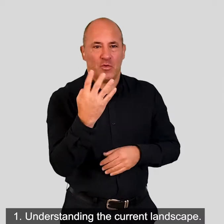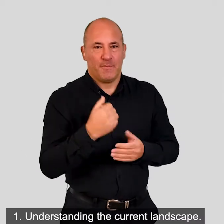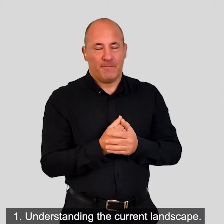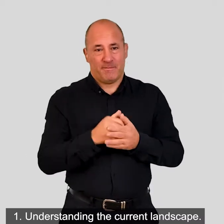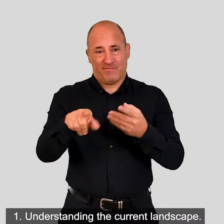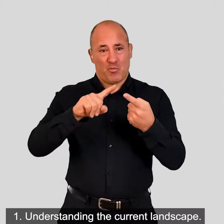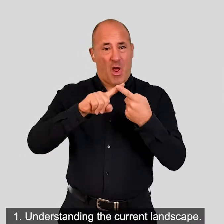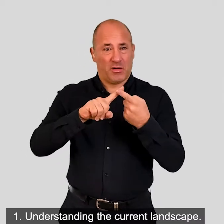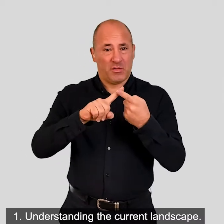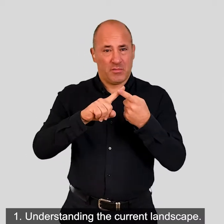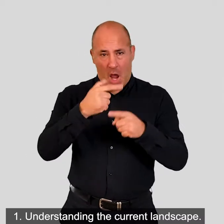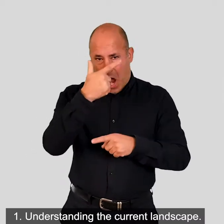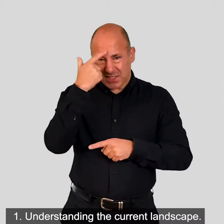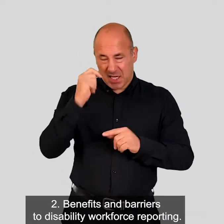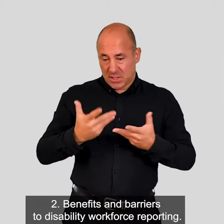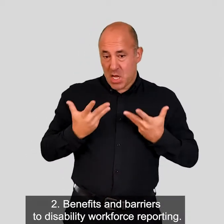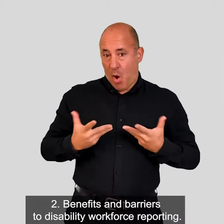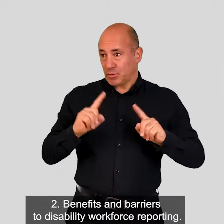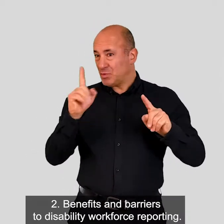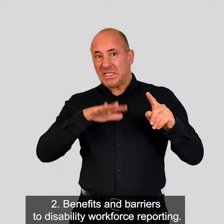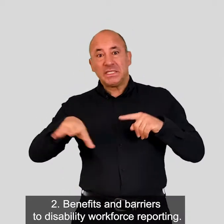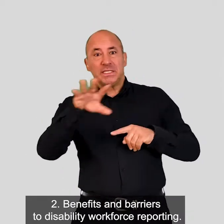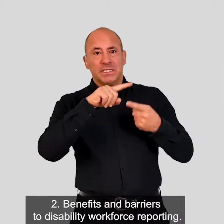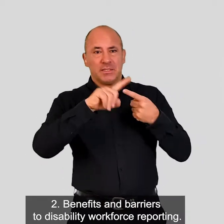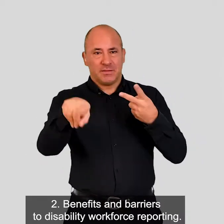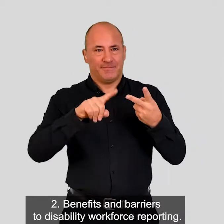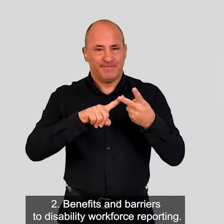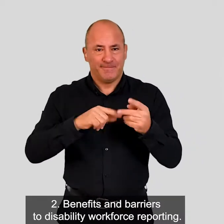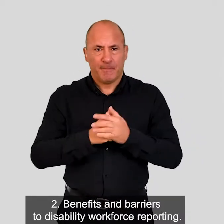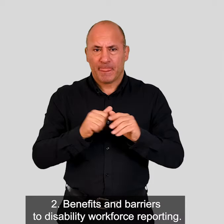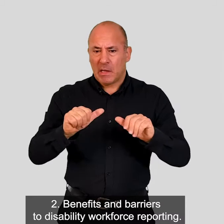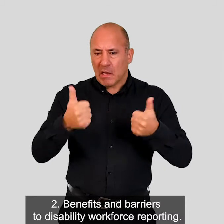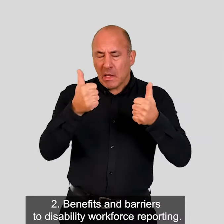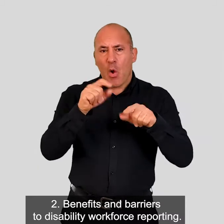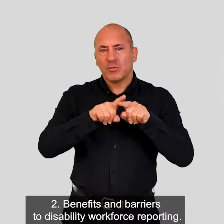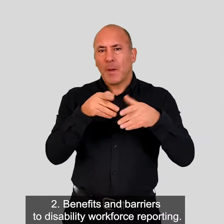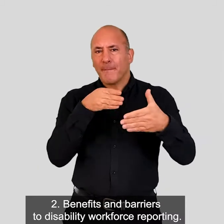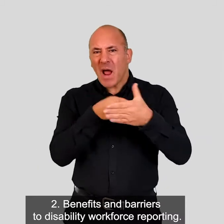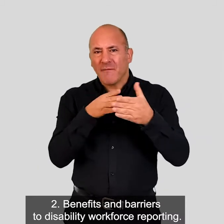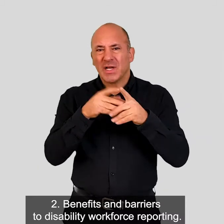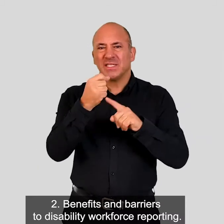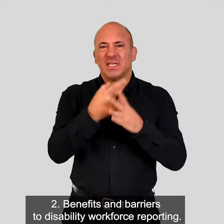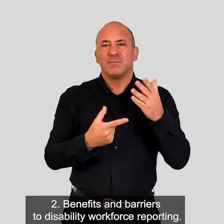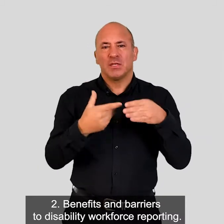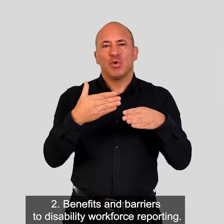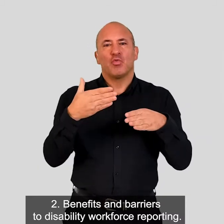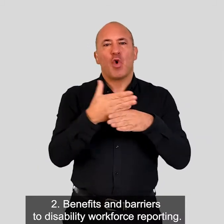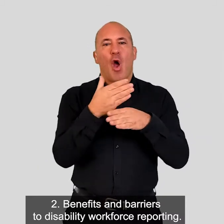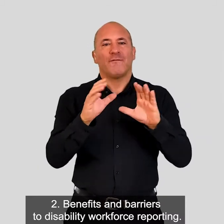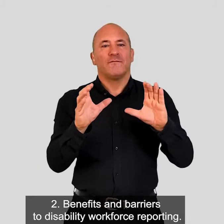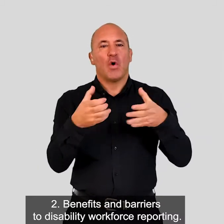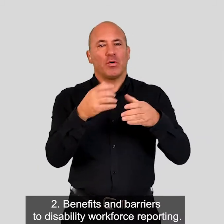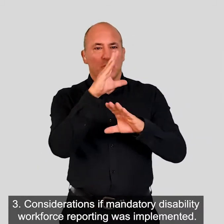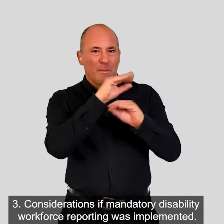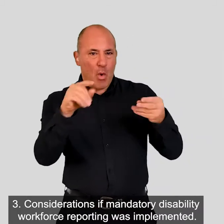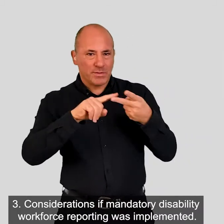current landscape. 2. Benefits and barriers to disability workforce reporting.